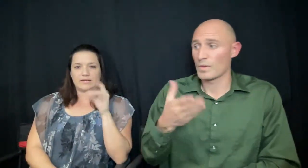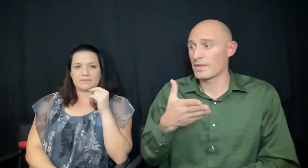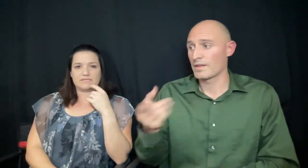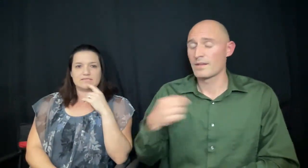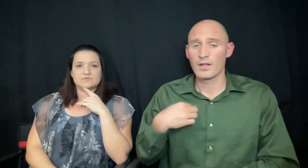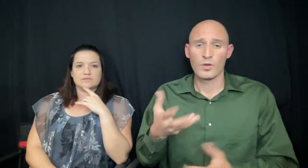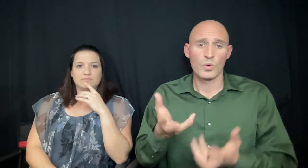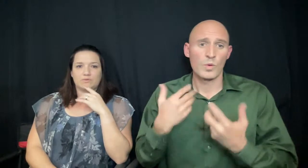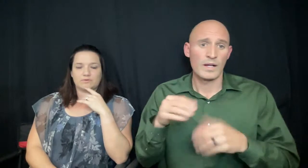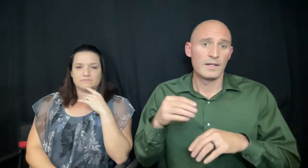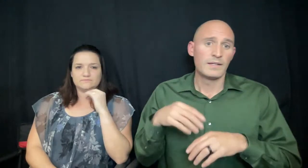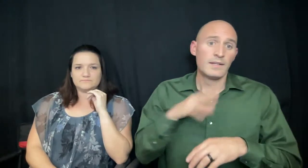because it is really important,